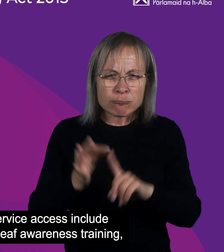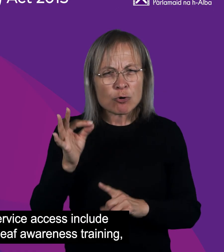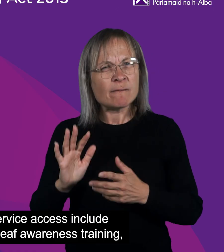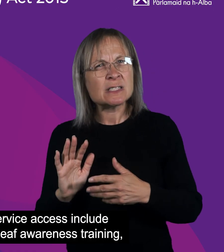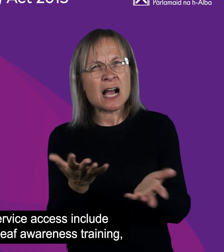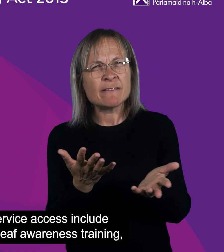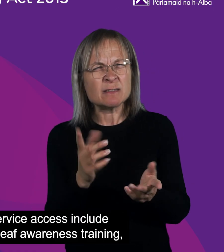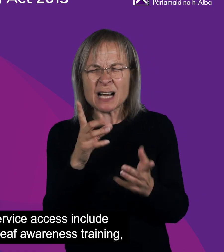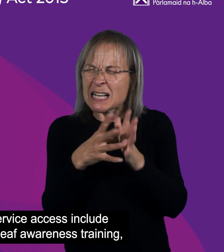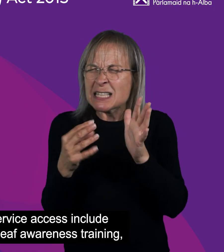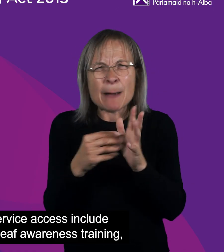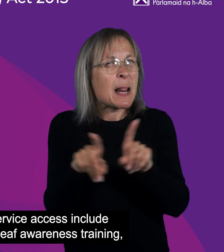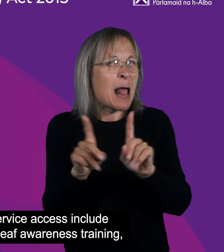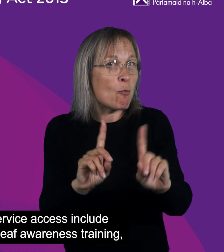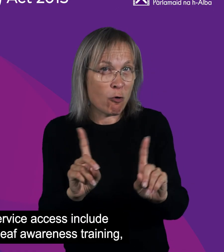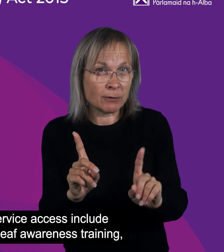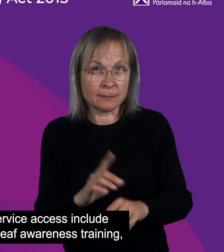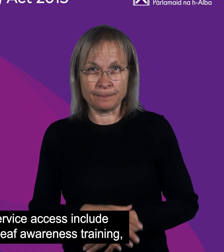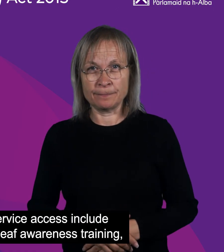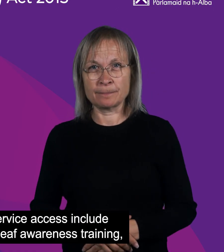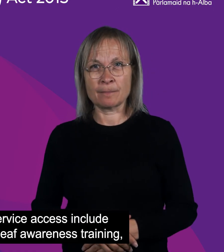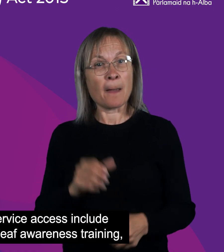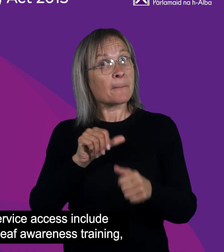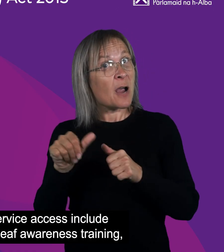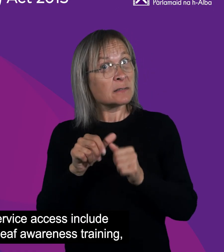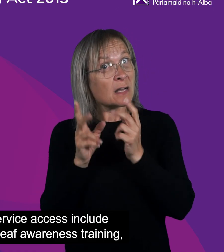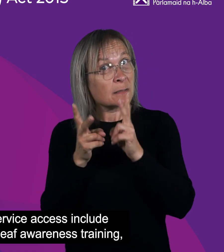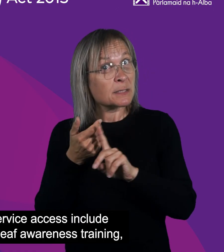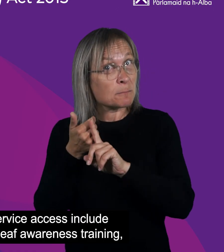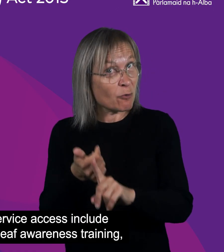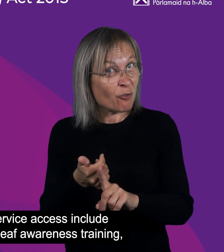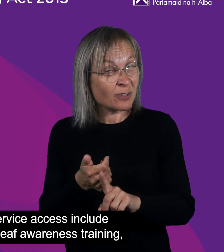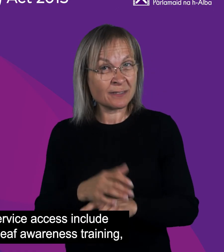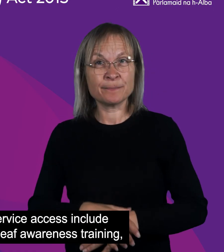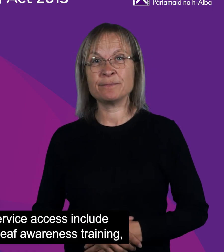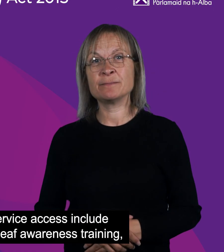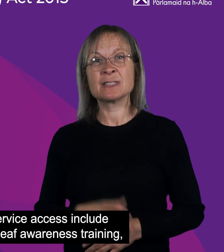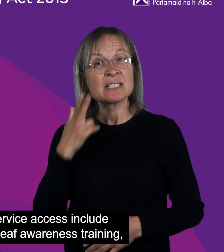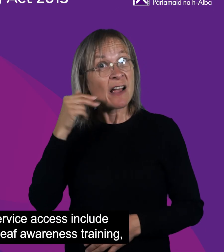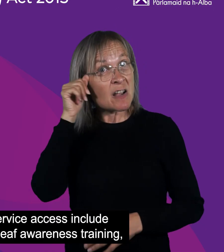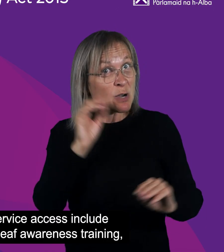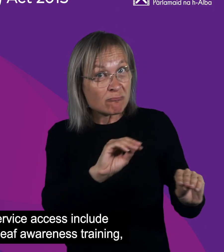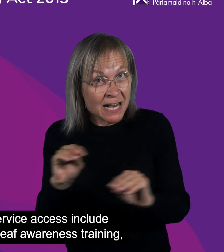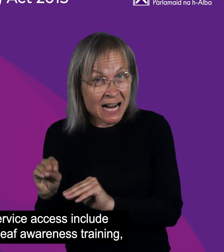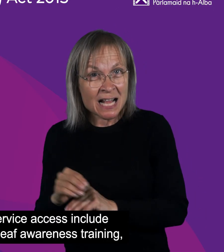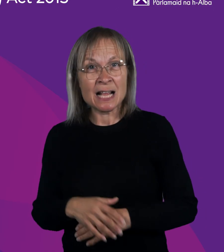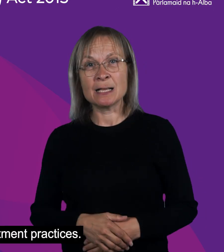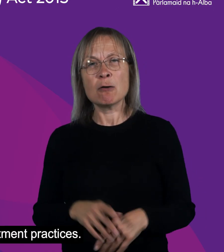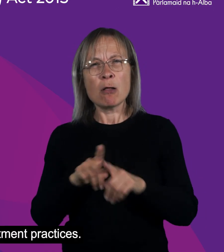Examples of improved service access include better interpreter support, deaf awareness training, and inclusive recruitment